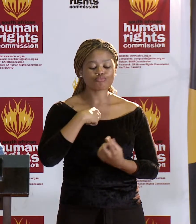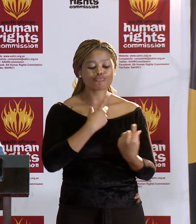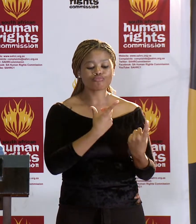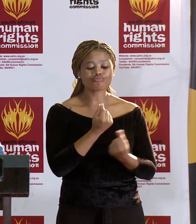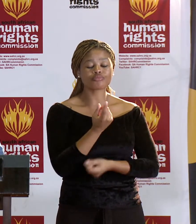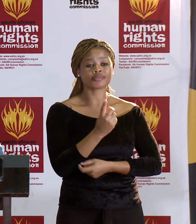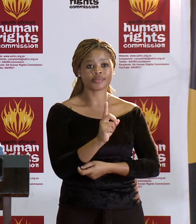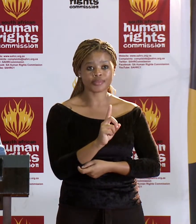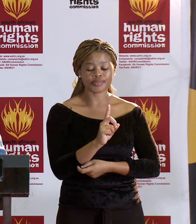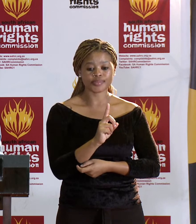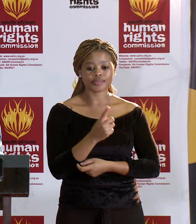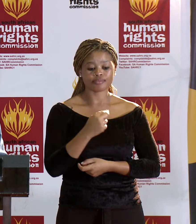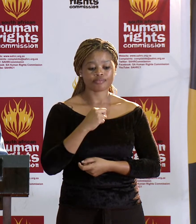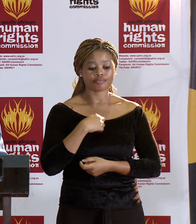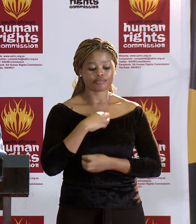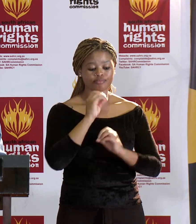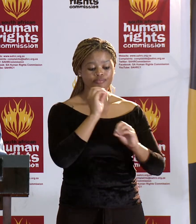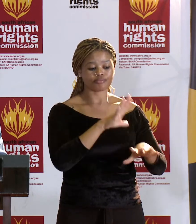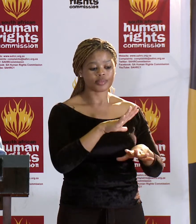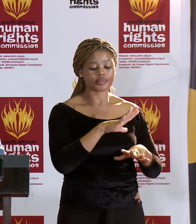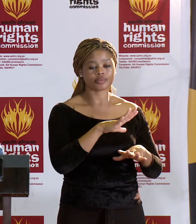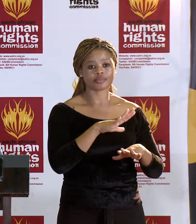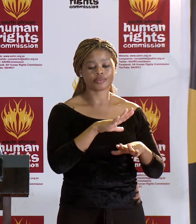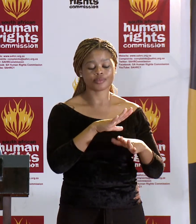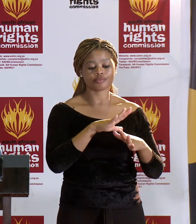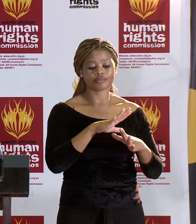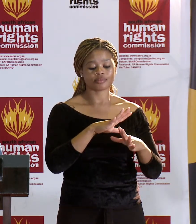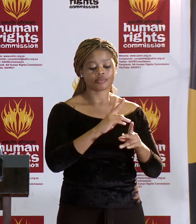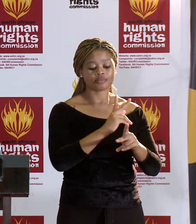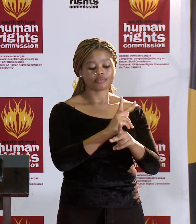do? We put it in some dusty storeroom.